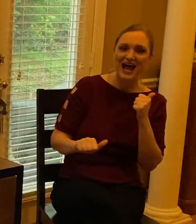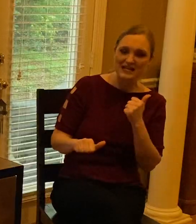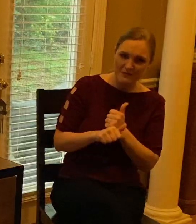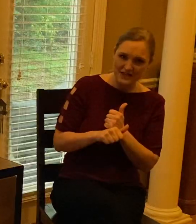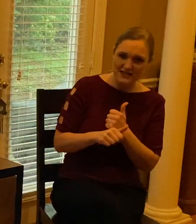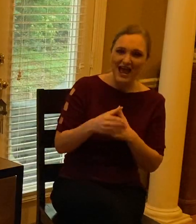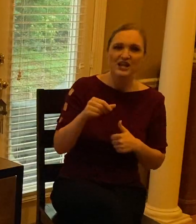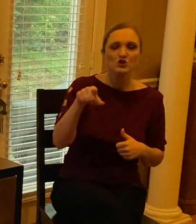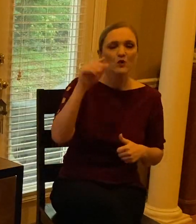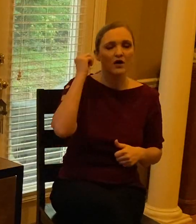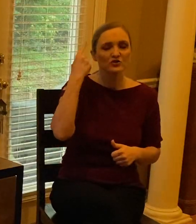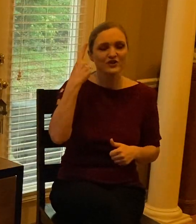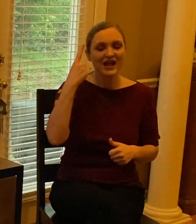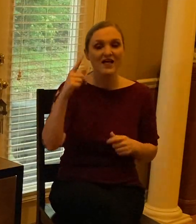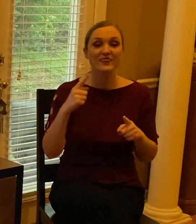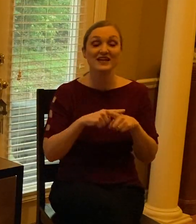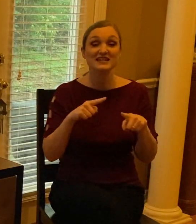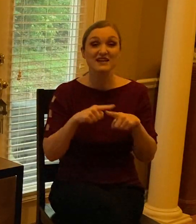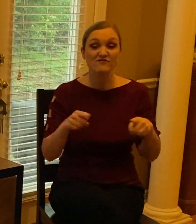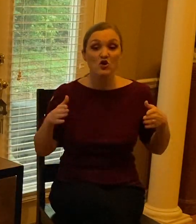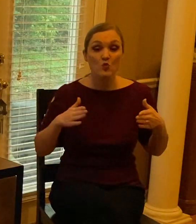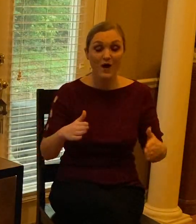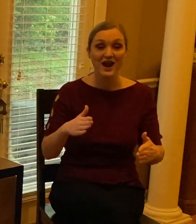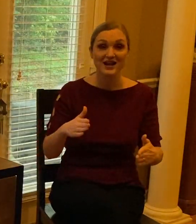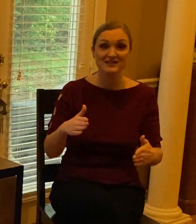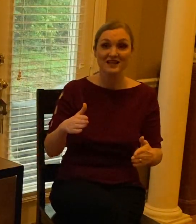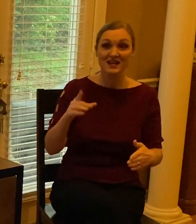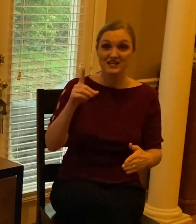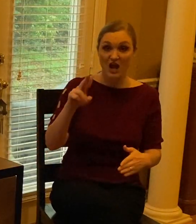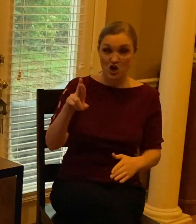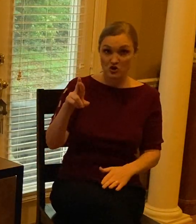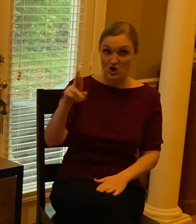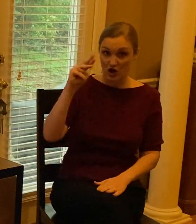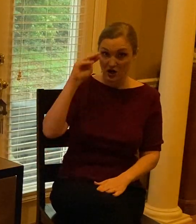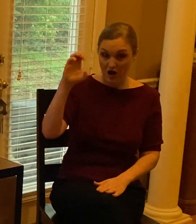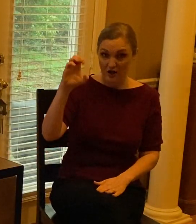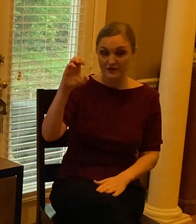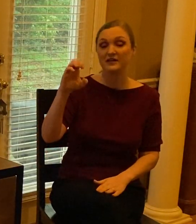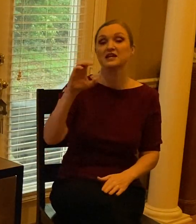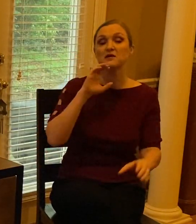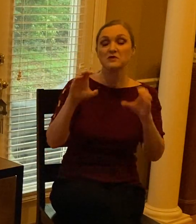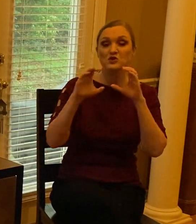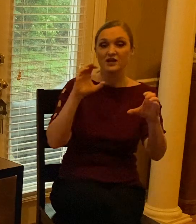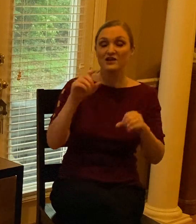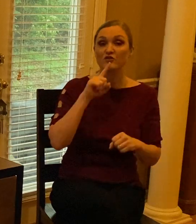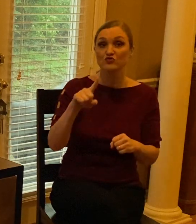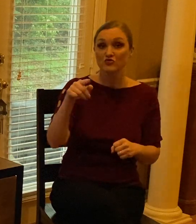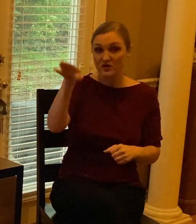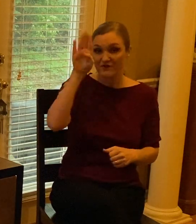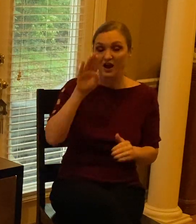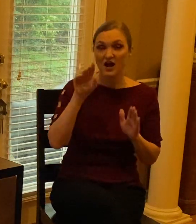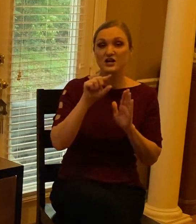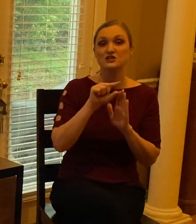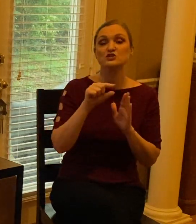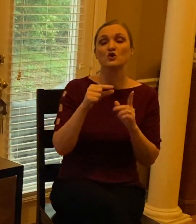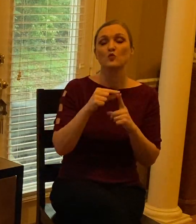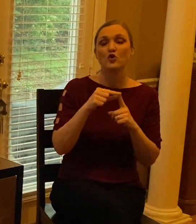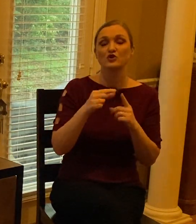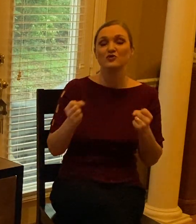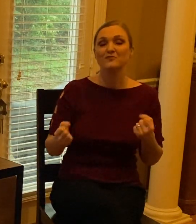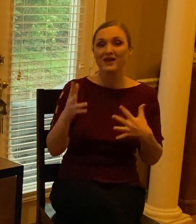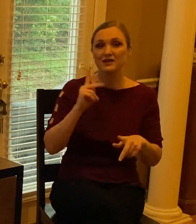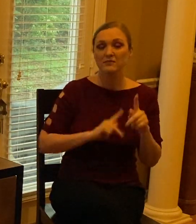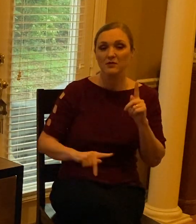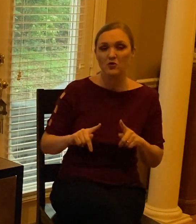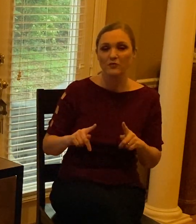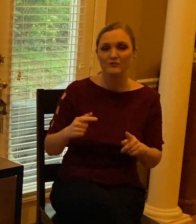tools that Dr. Conley used to effectively communicate the truth of God's word to so many people. I think about how